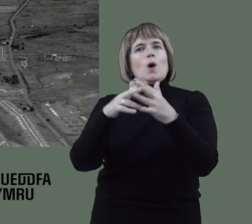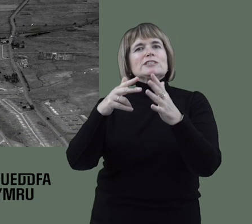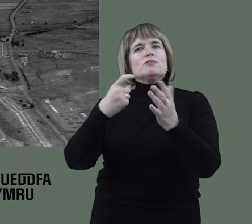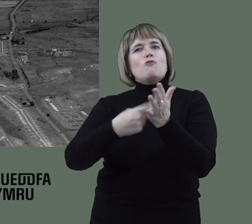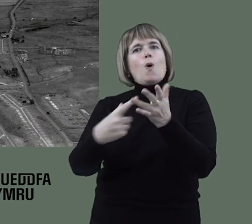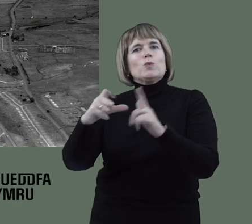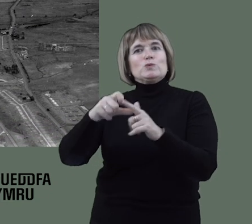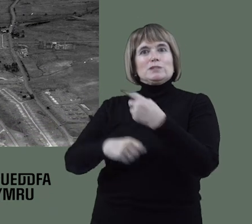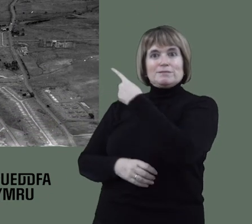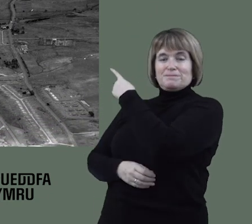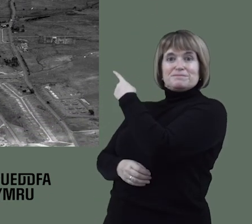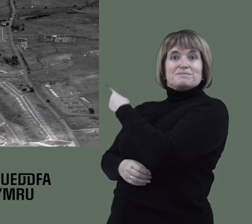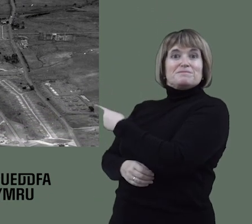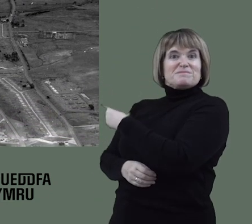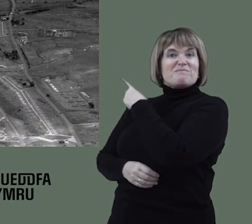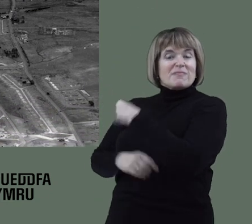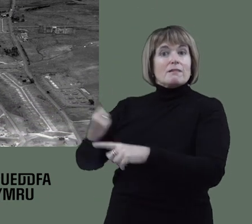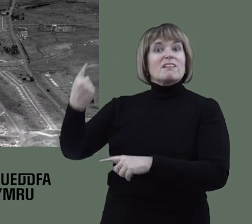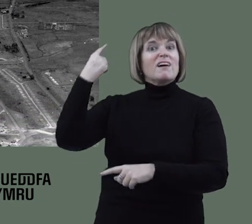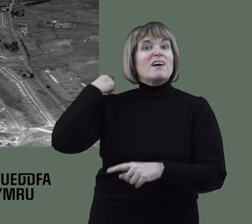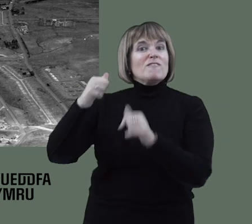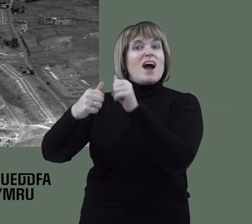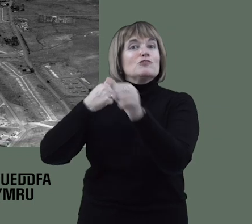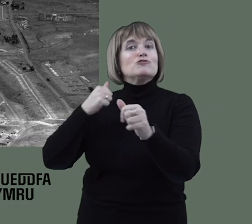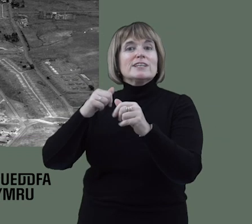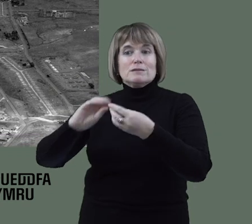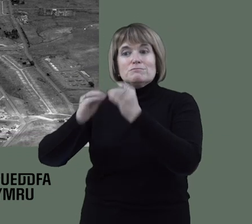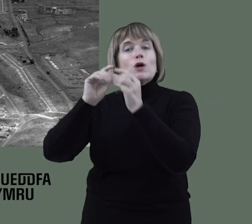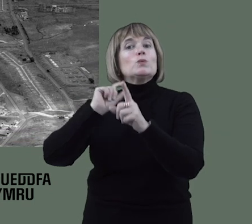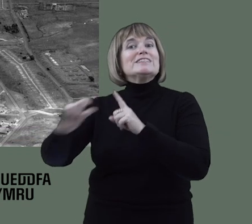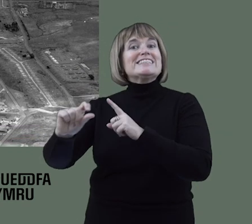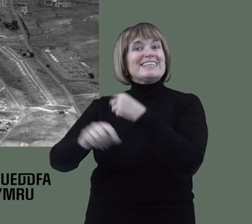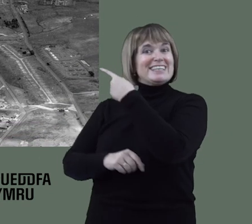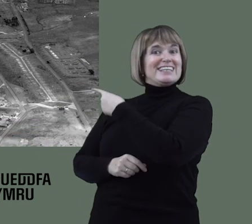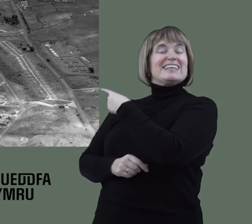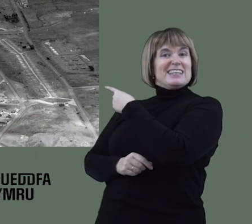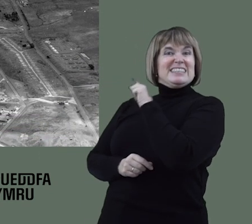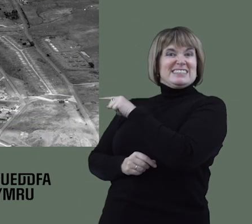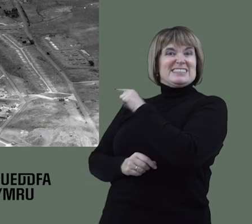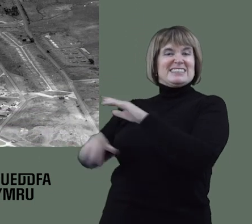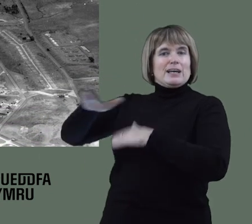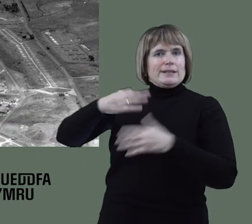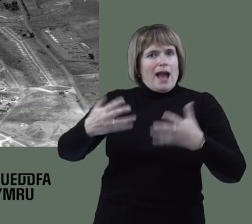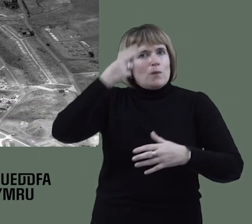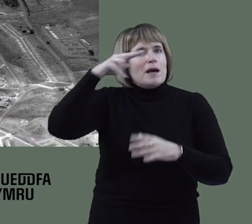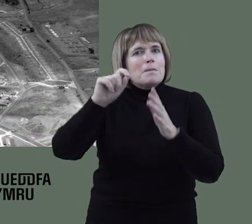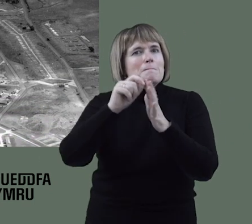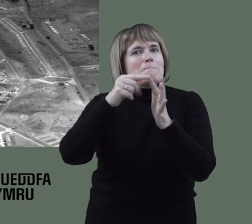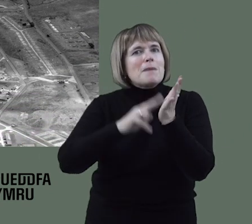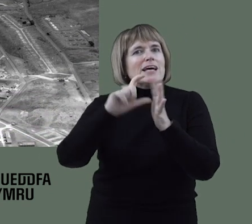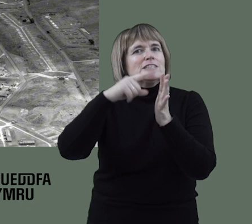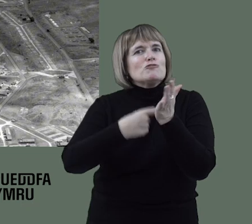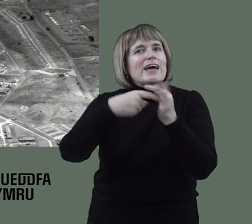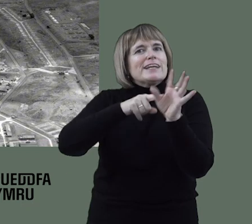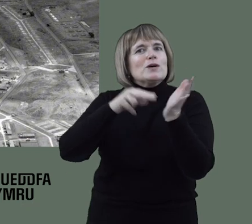Road, up there near, what do you call it, where the whiskey is made, the Penderyn